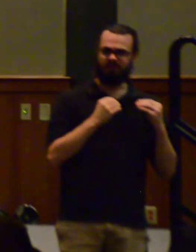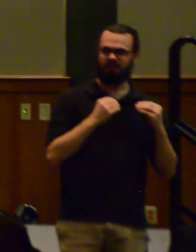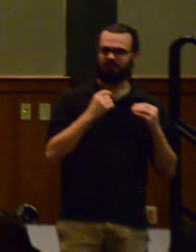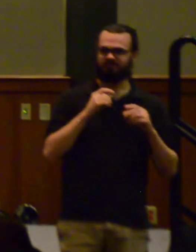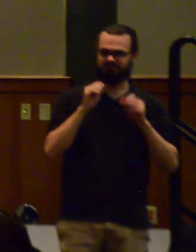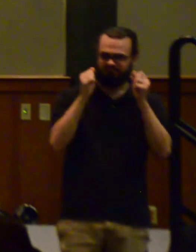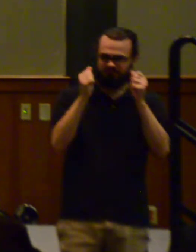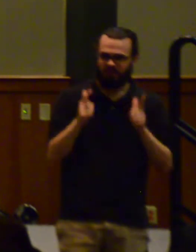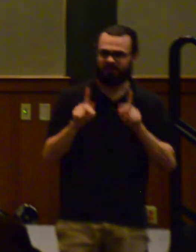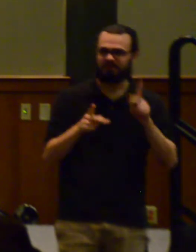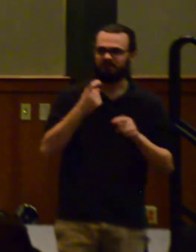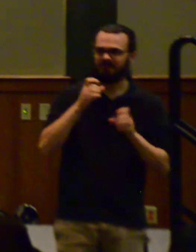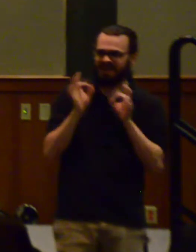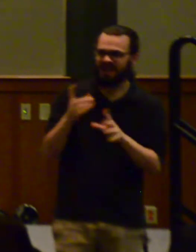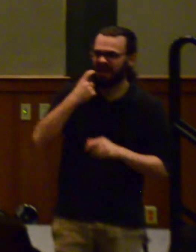else.